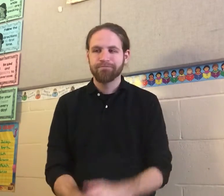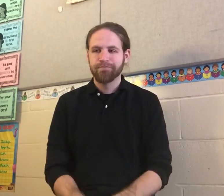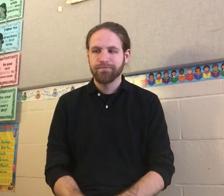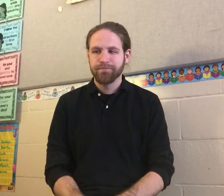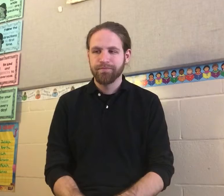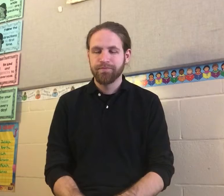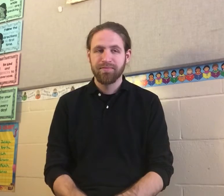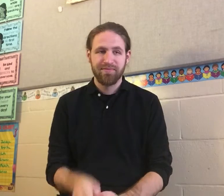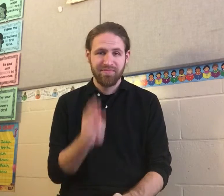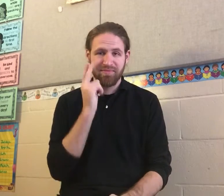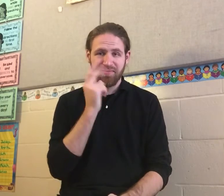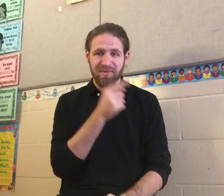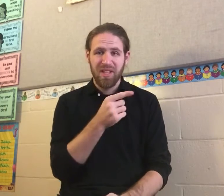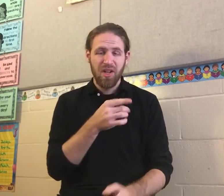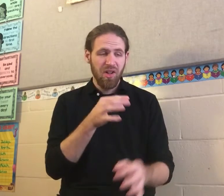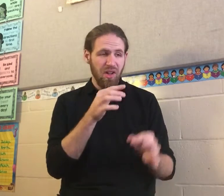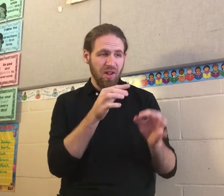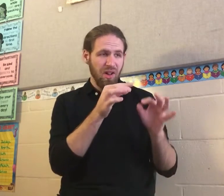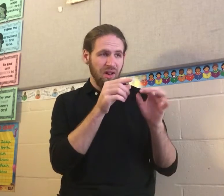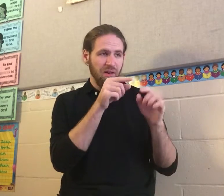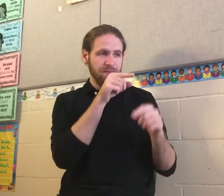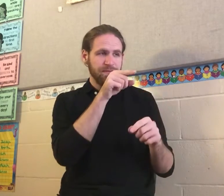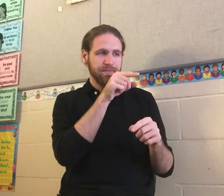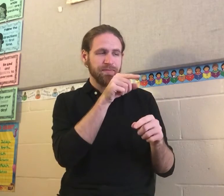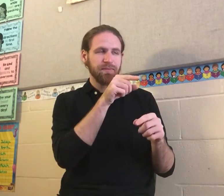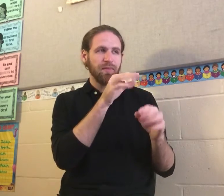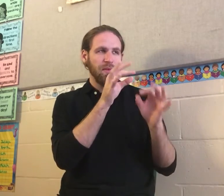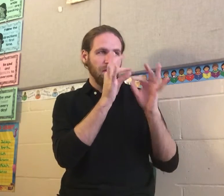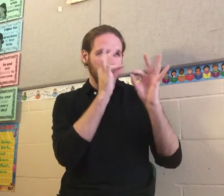Look how long and sharp this mosquito's mouth part is.